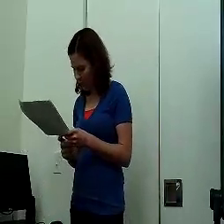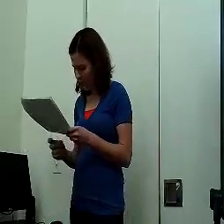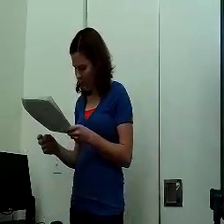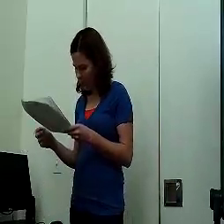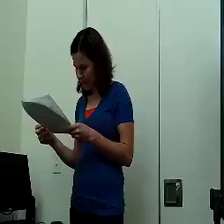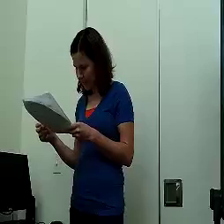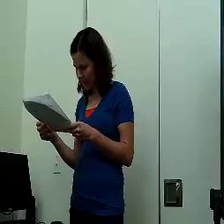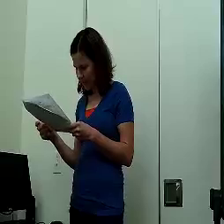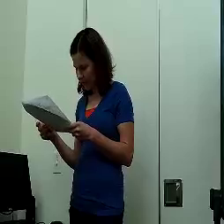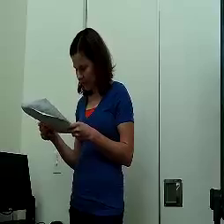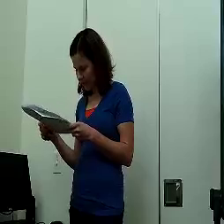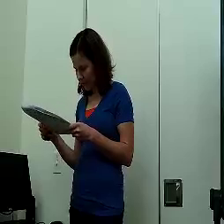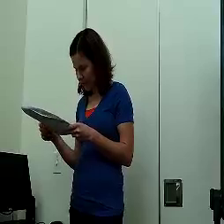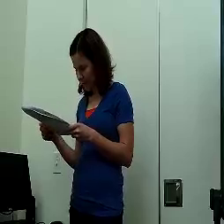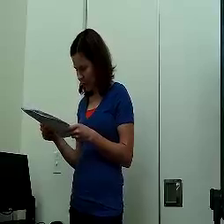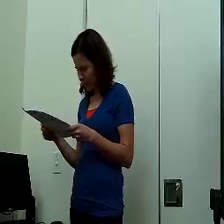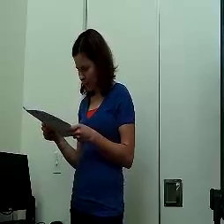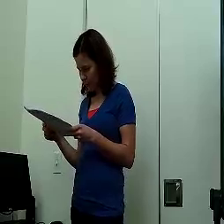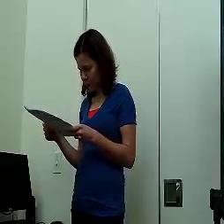Okay, let's go to...